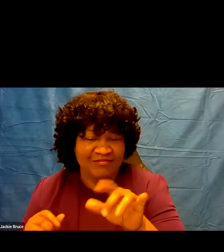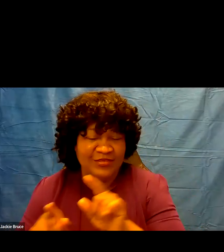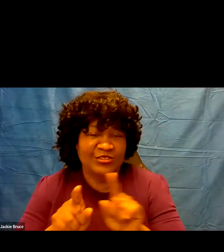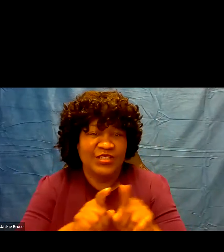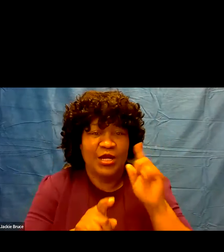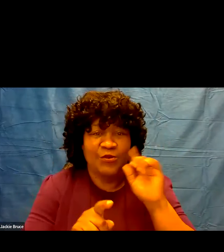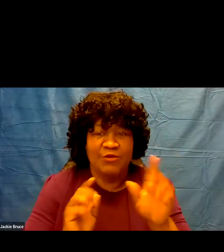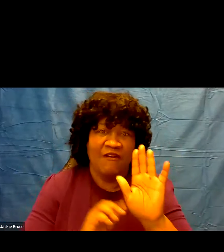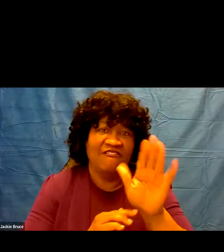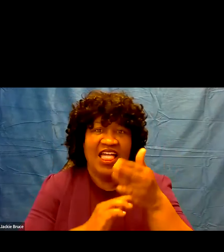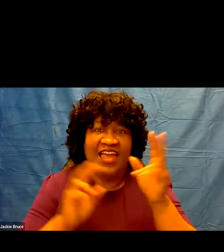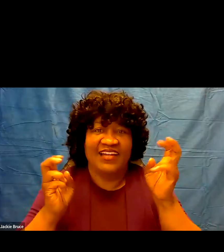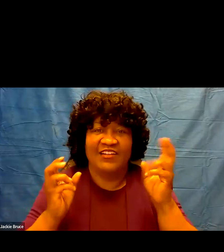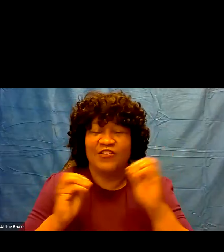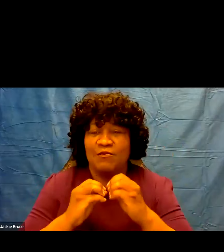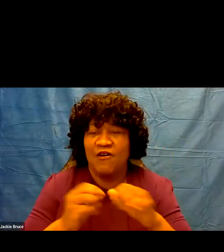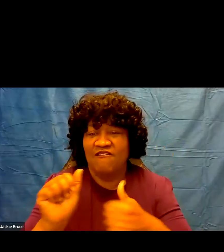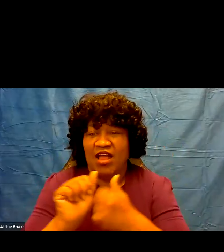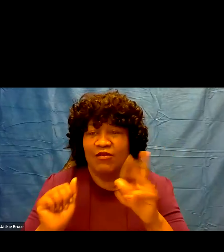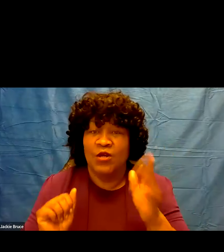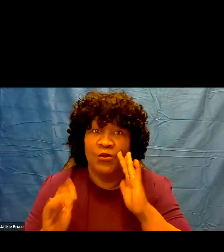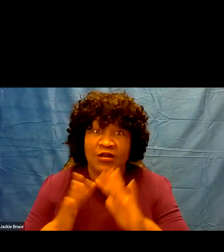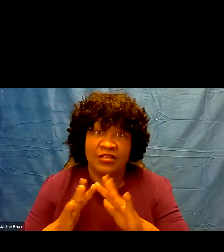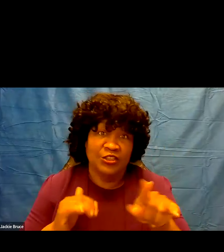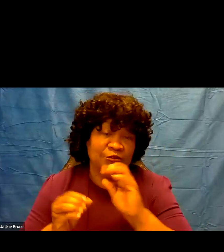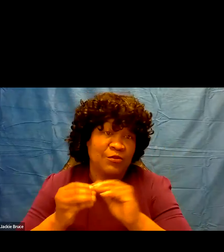going to flag for some follow-up. So we'll be getting back to you with those.